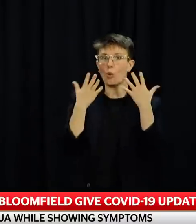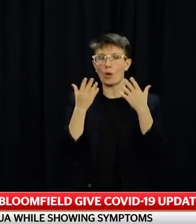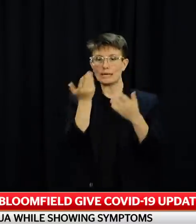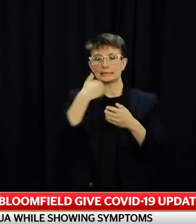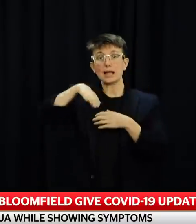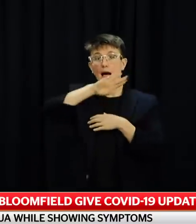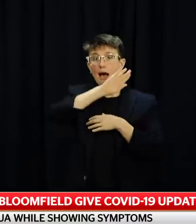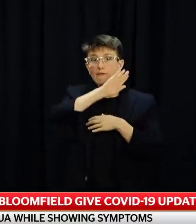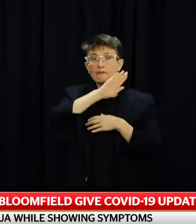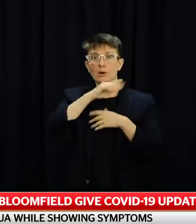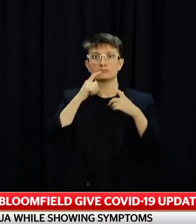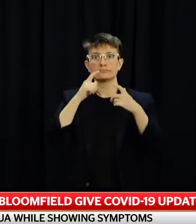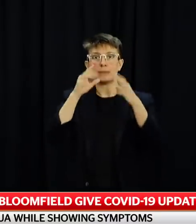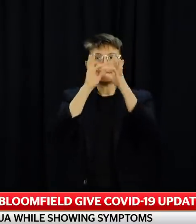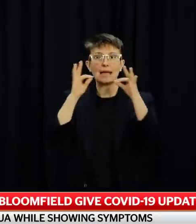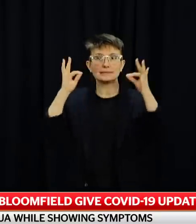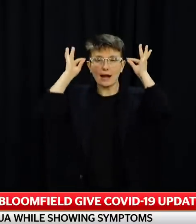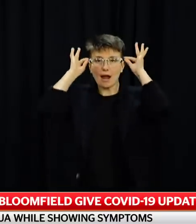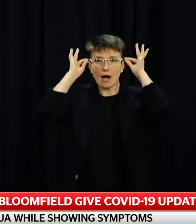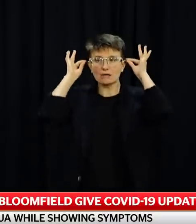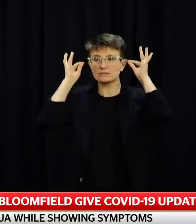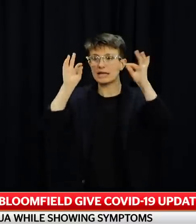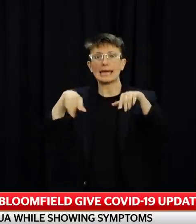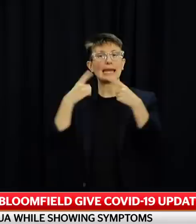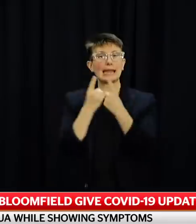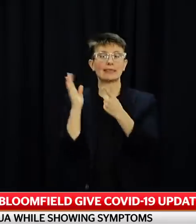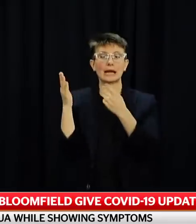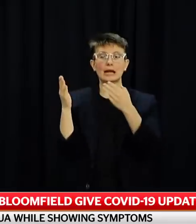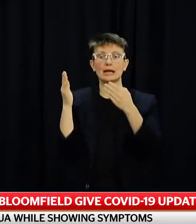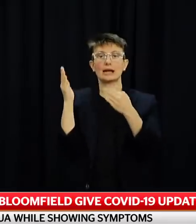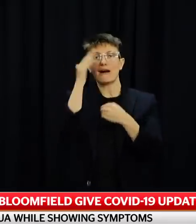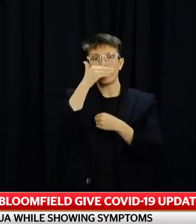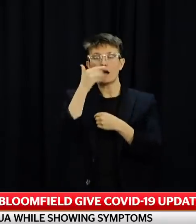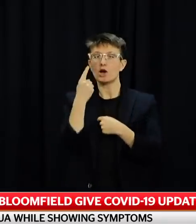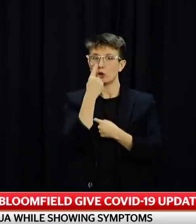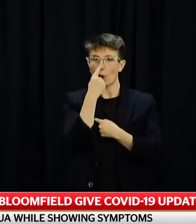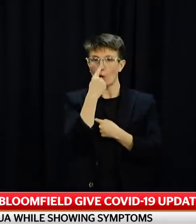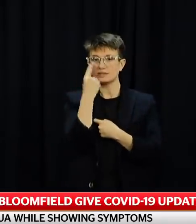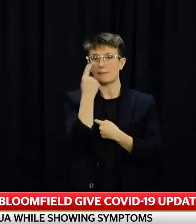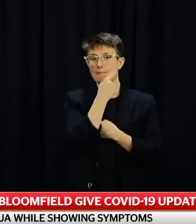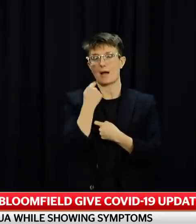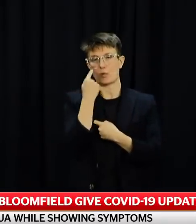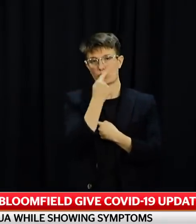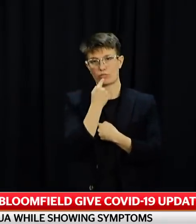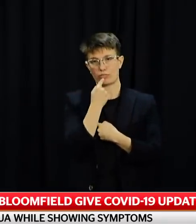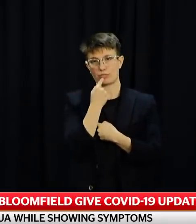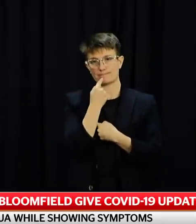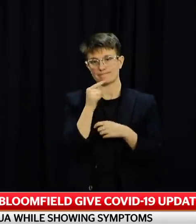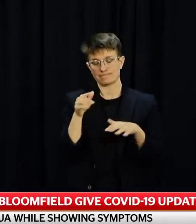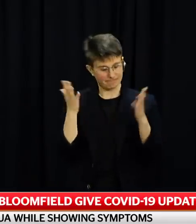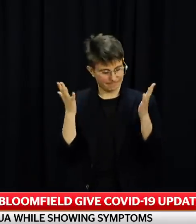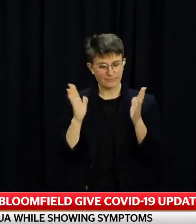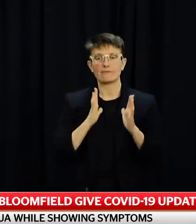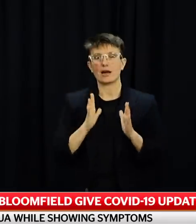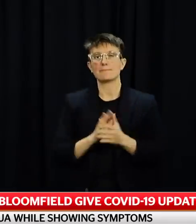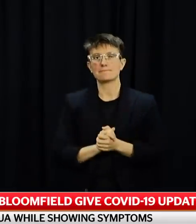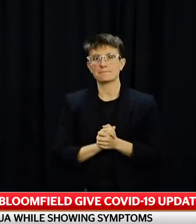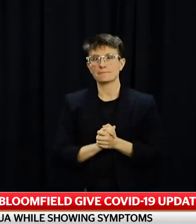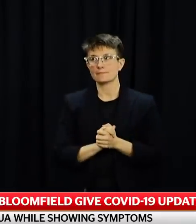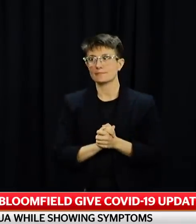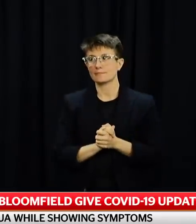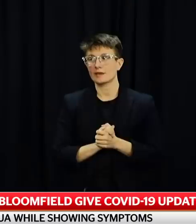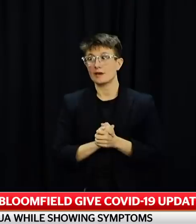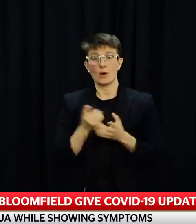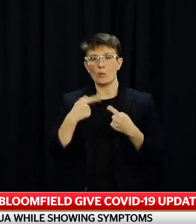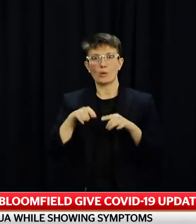a bandana covering your nose and mouth will suffice. Now, while we are